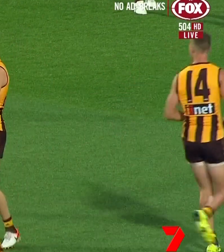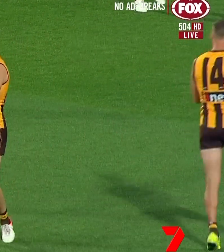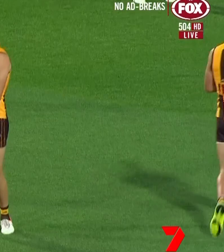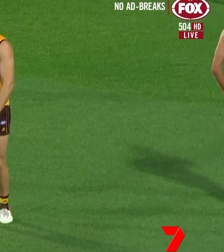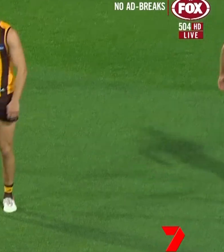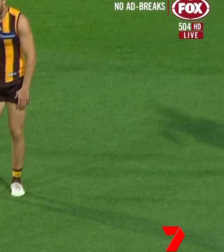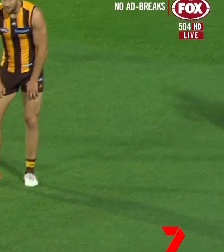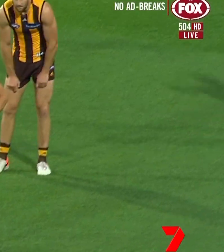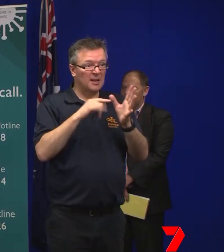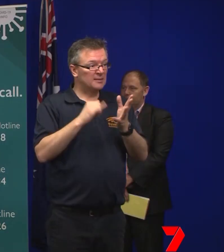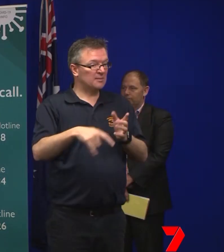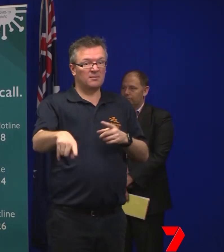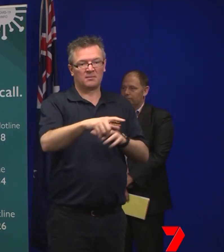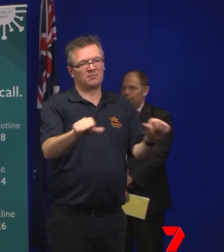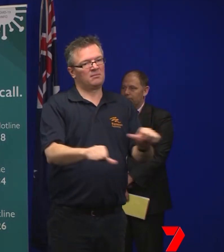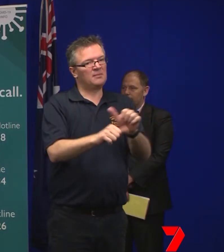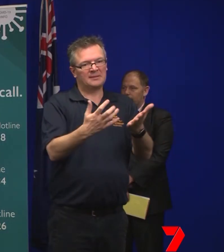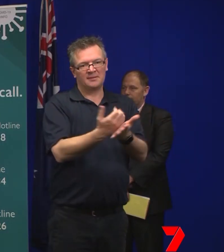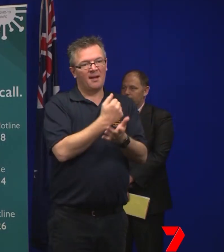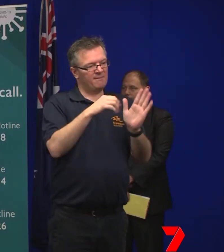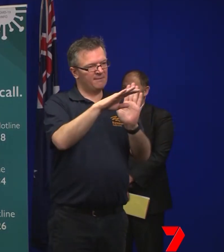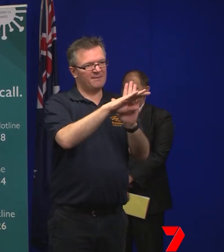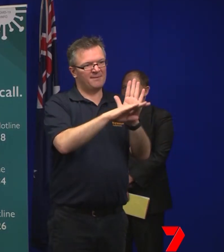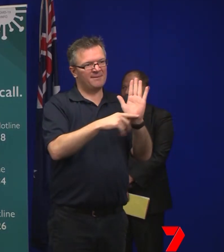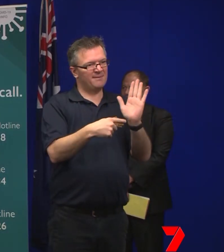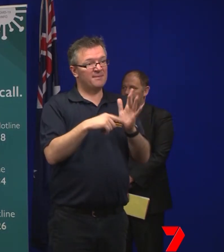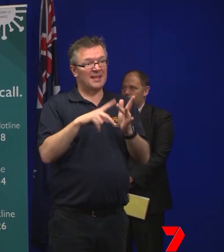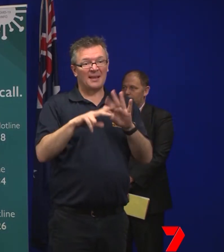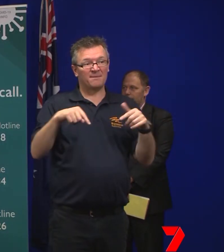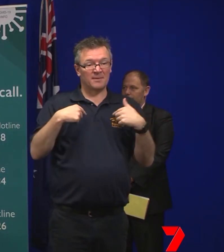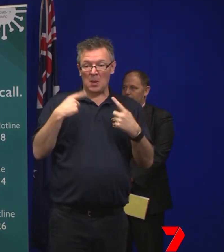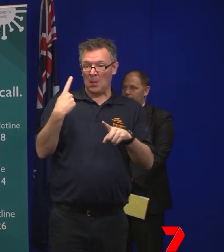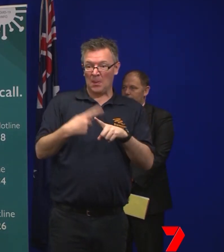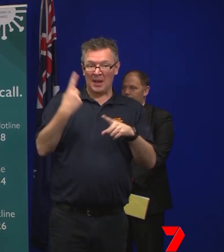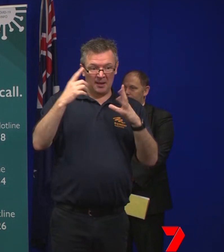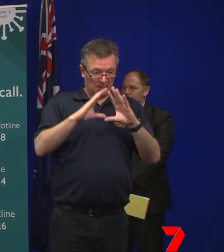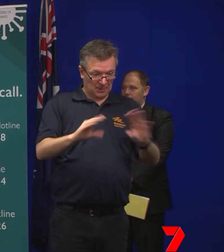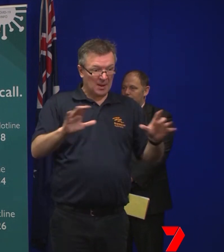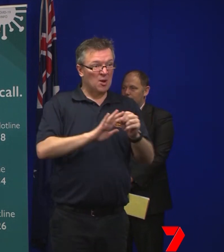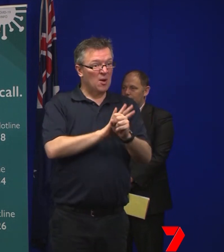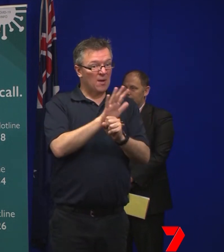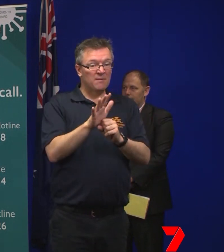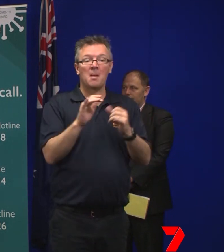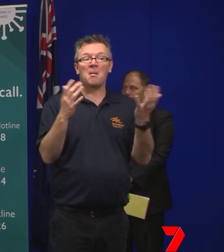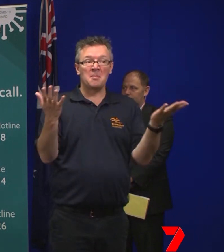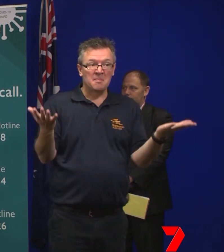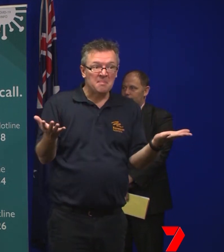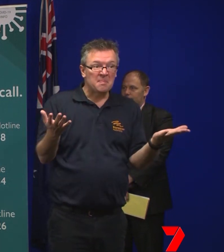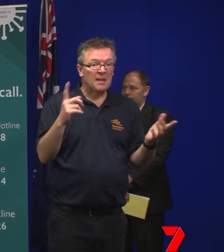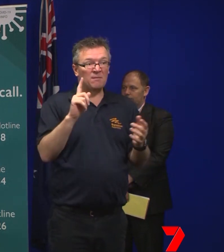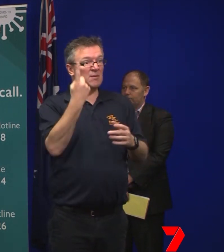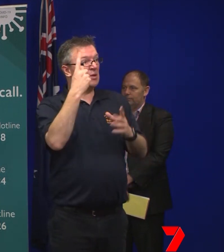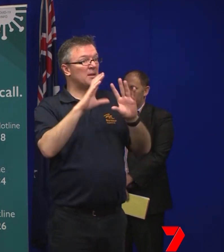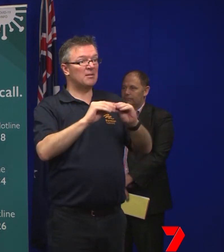by the league yet. If we can get through this quicker than other states, then opportunities may arise. But